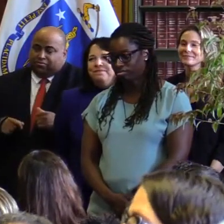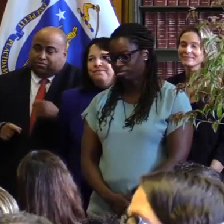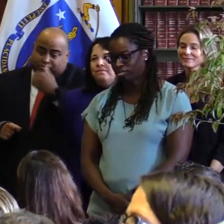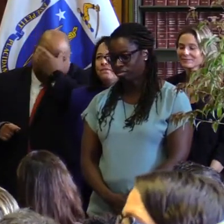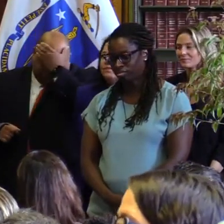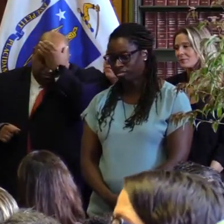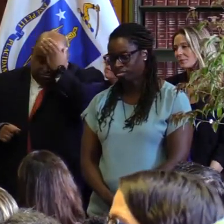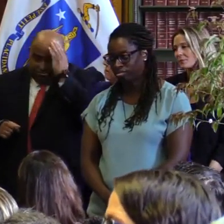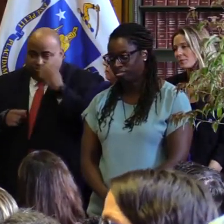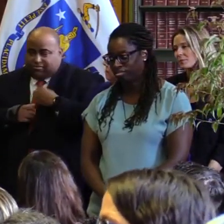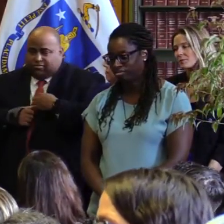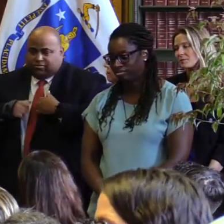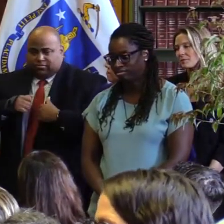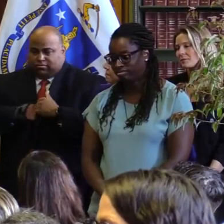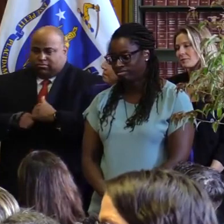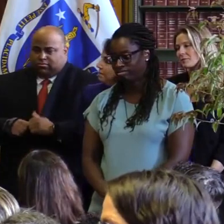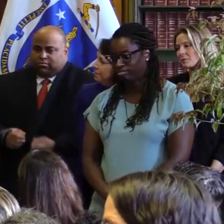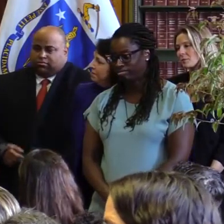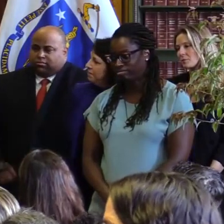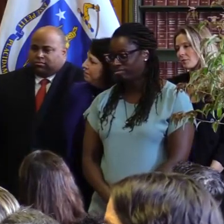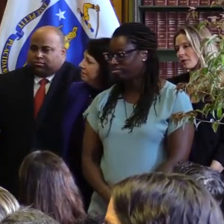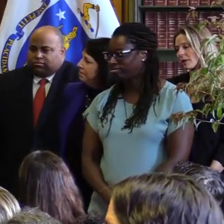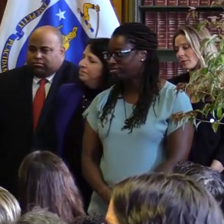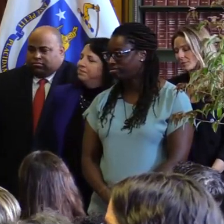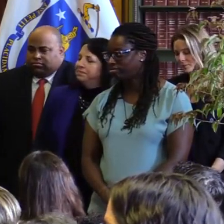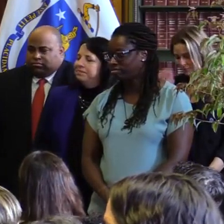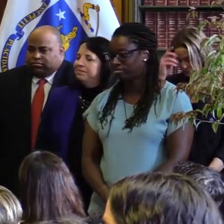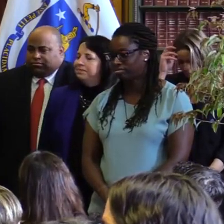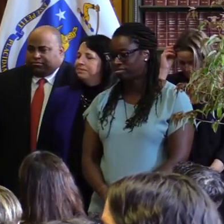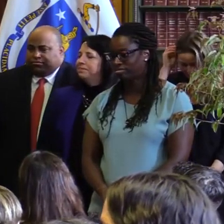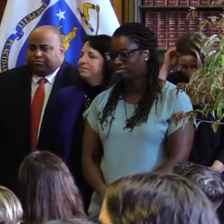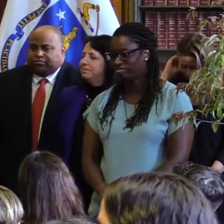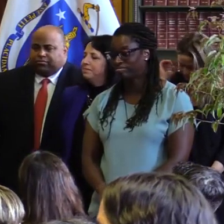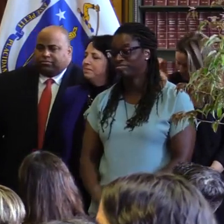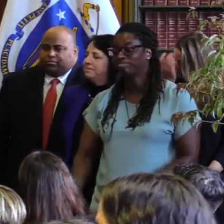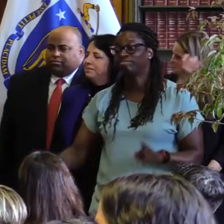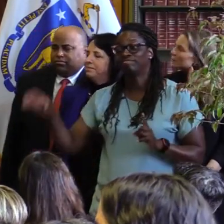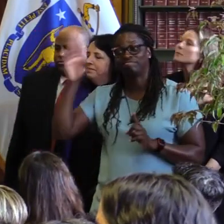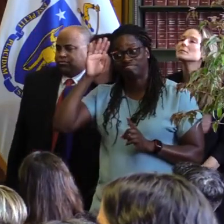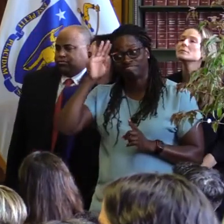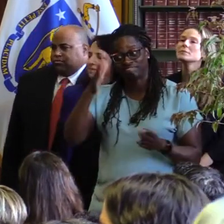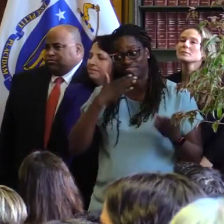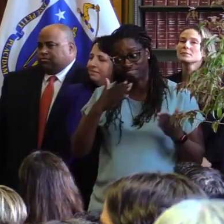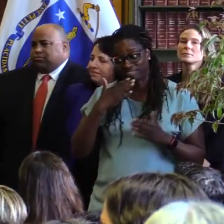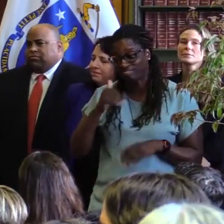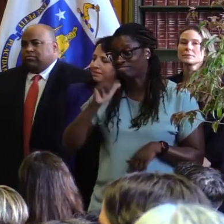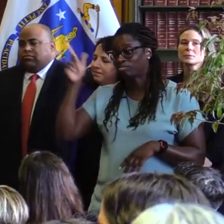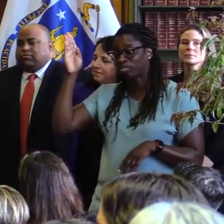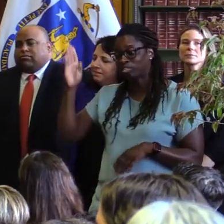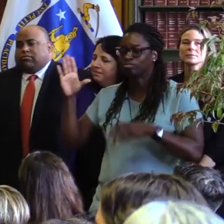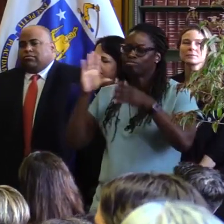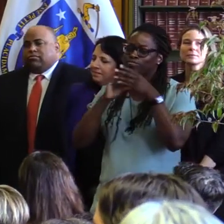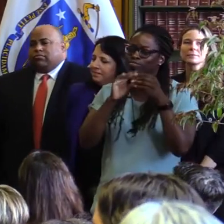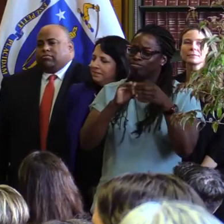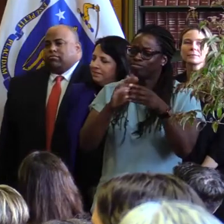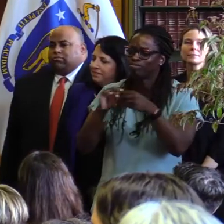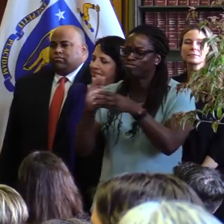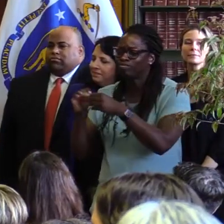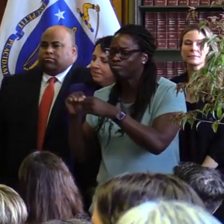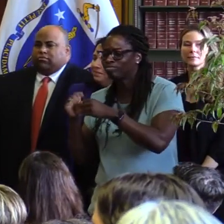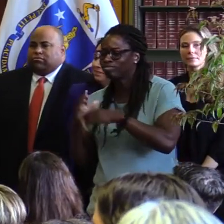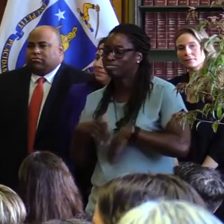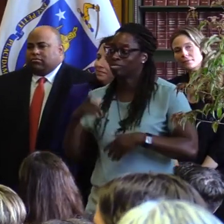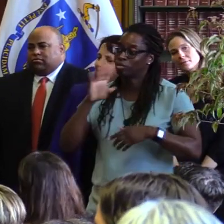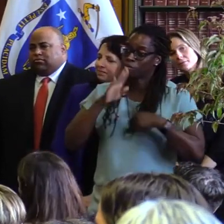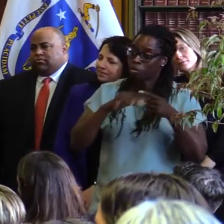Well, thank you so much to all of our speakers for your comments and for your partnership, both in